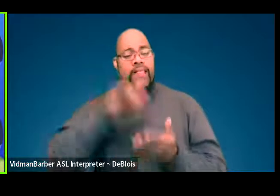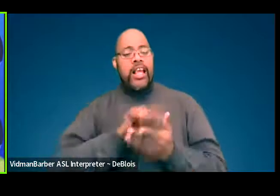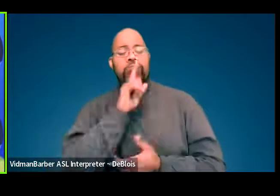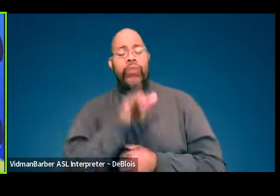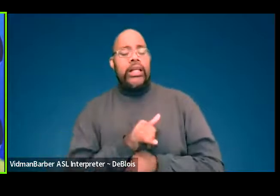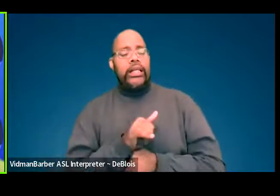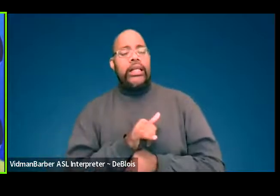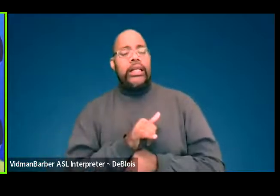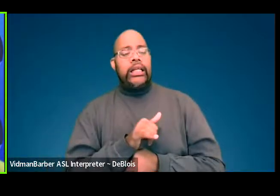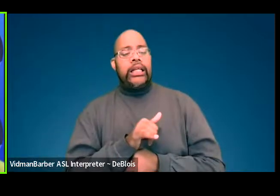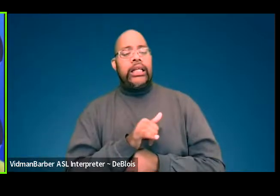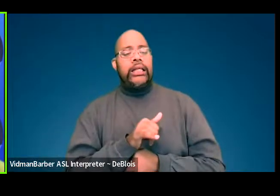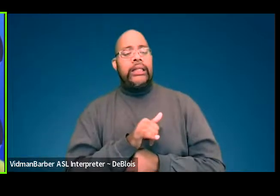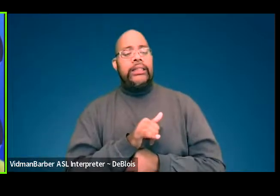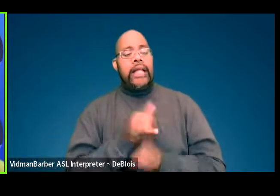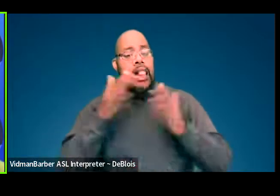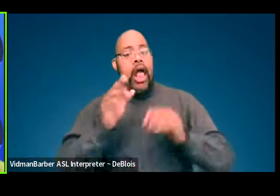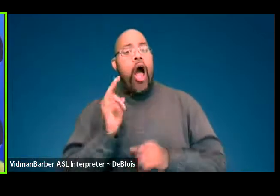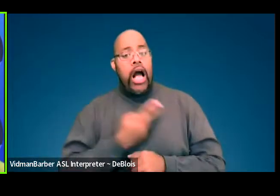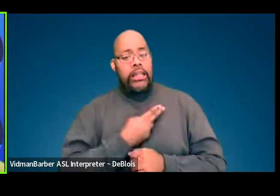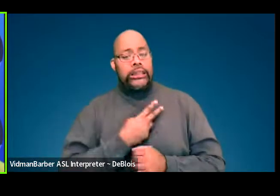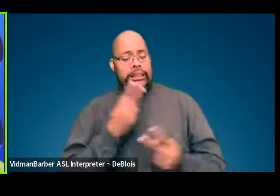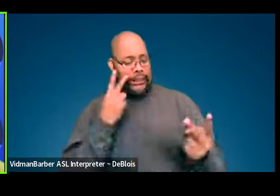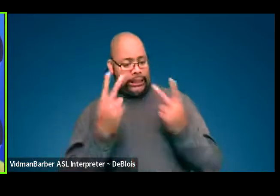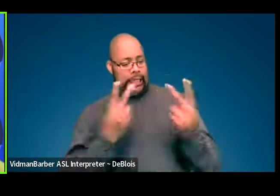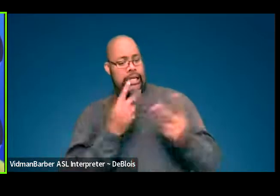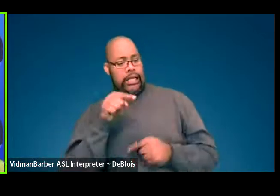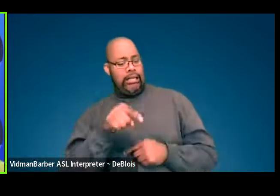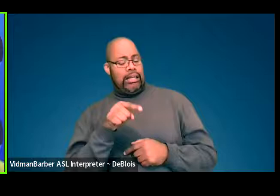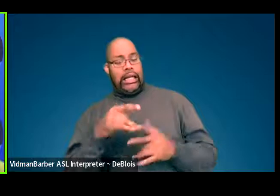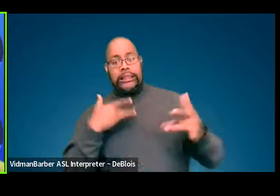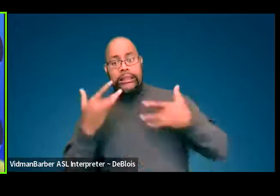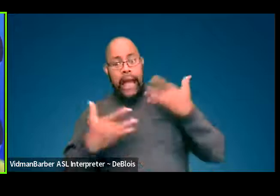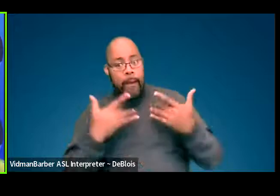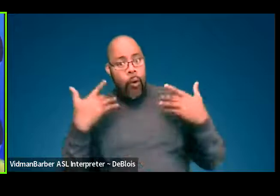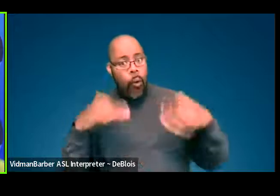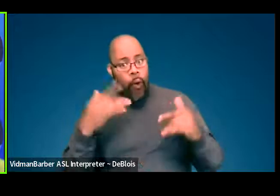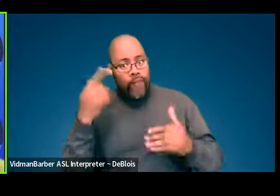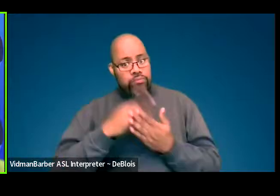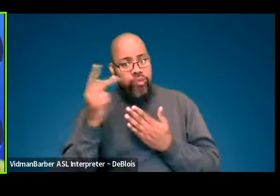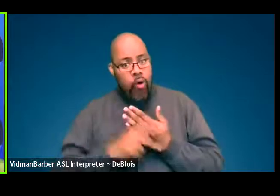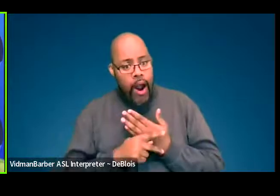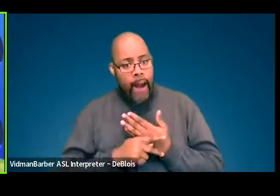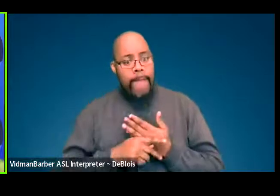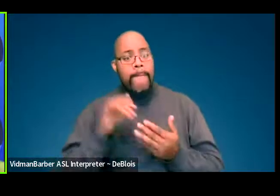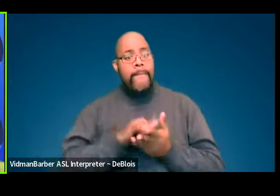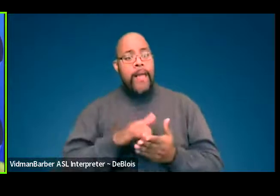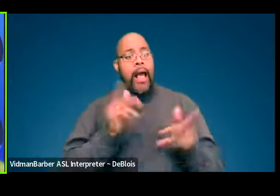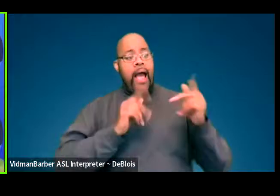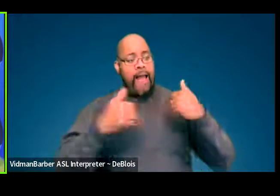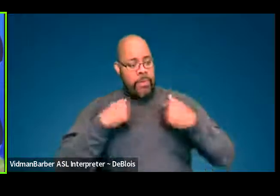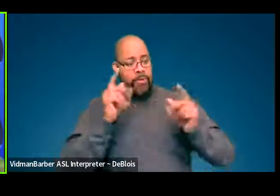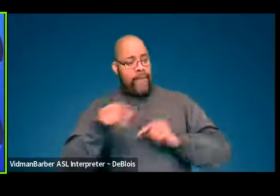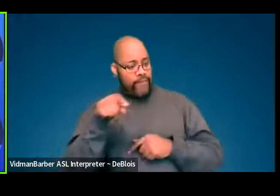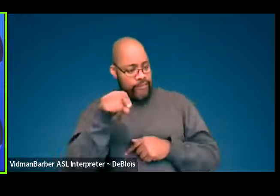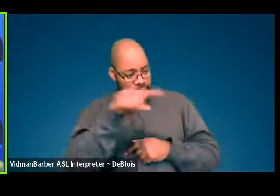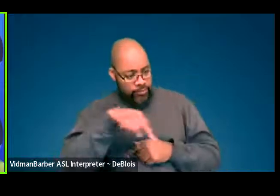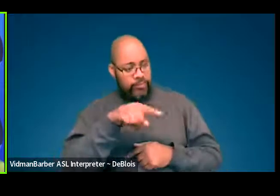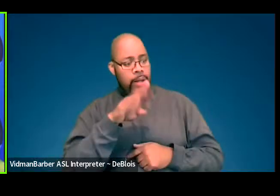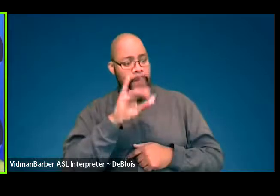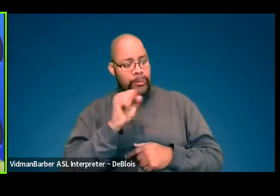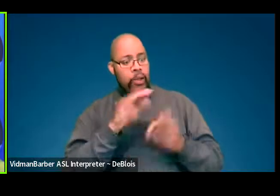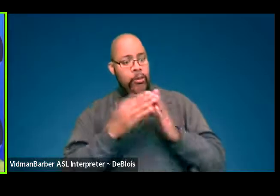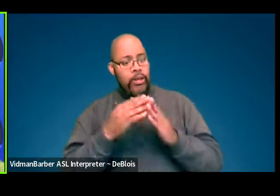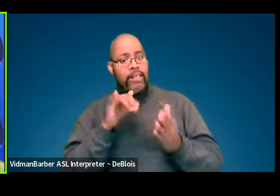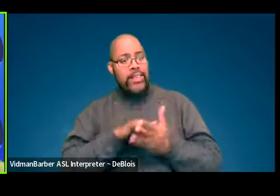really allowed us to see the excitement for the program, that there are people in the BIMS